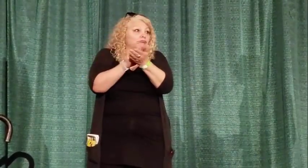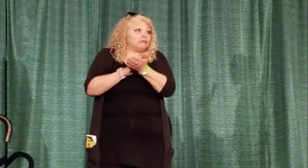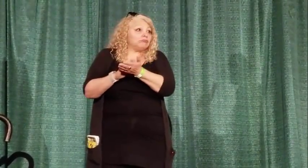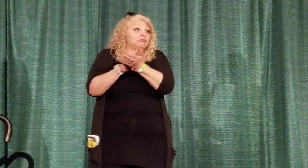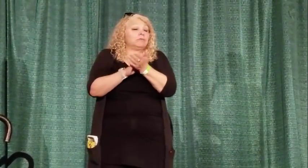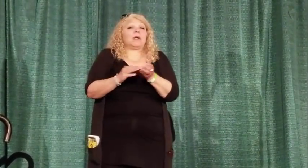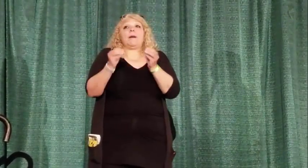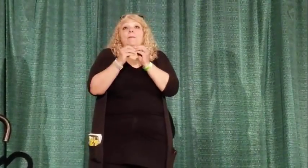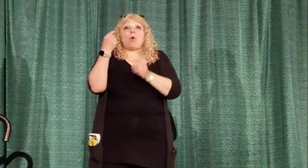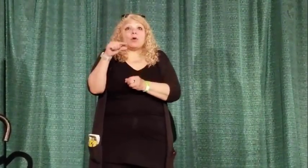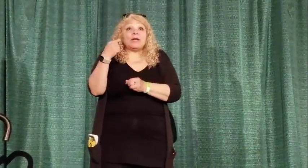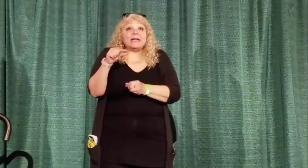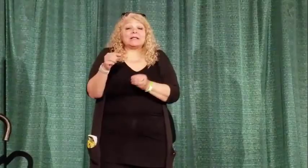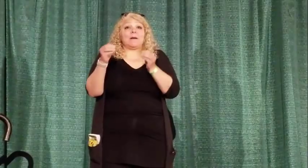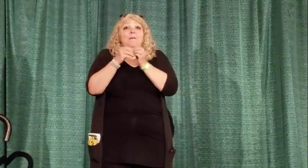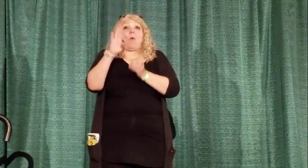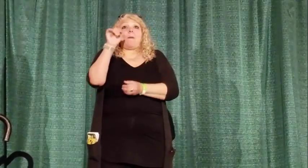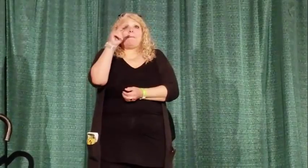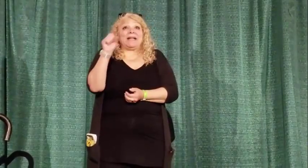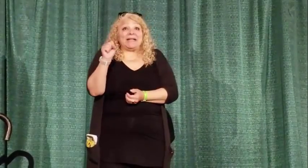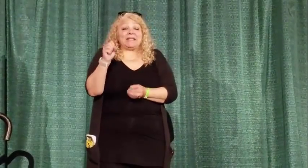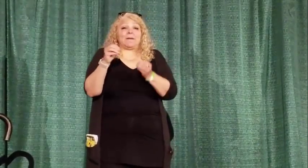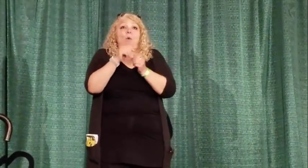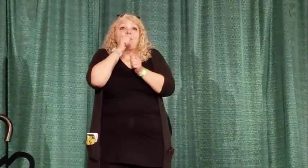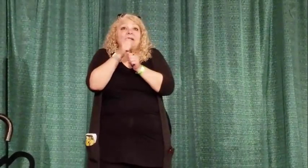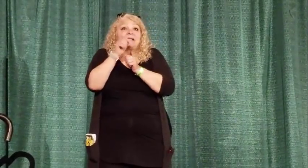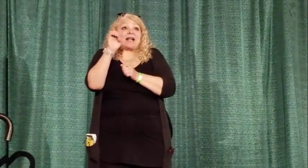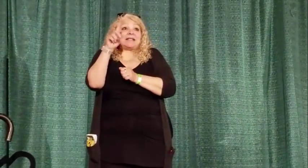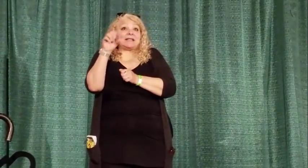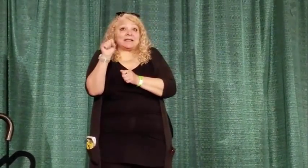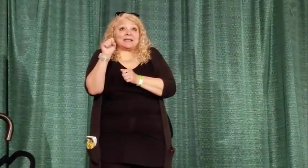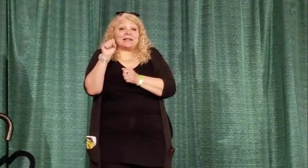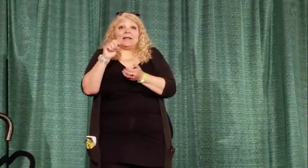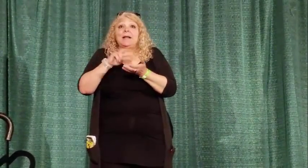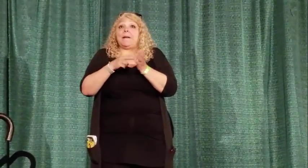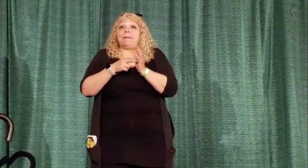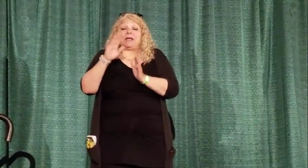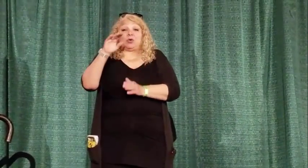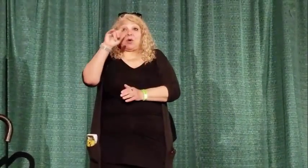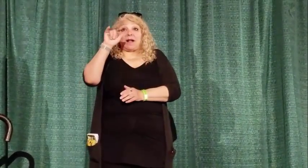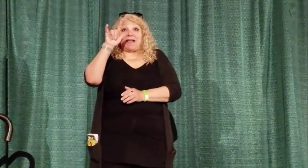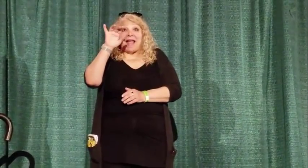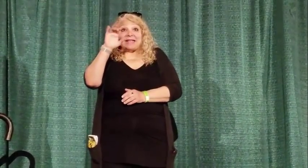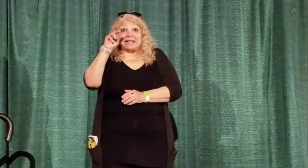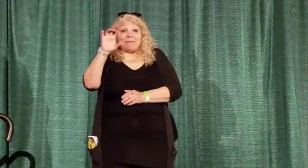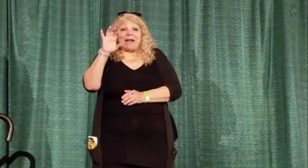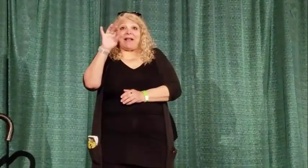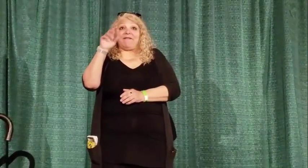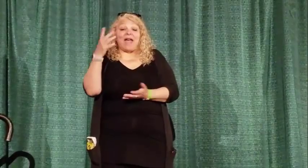More greens, more beans, more nuts and seeds means a dramatic low in the glycemic effect, a desire to overeat,